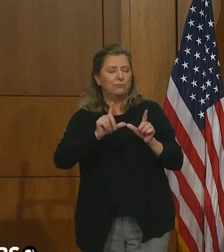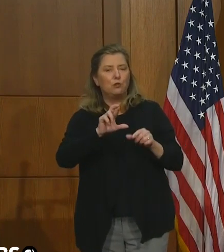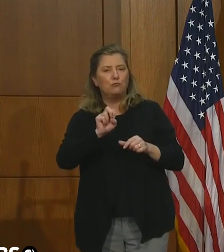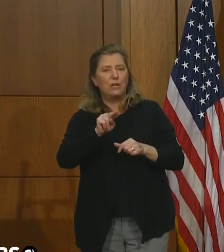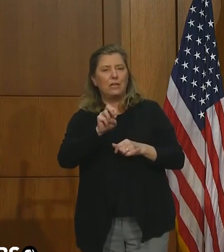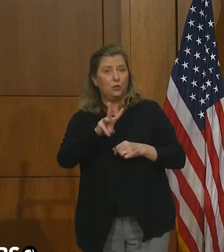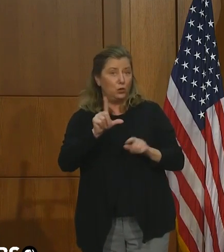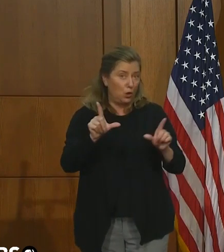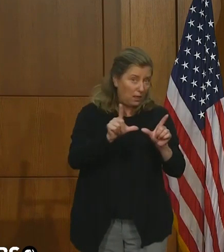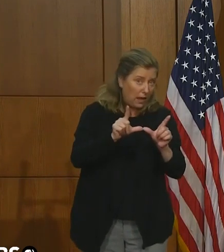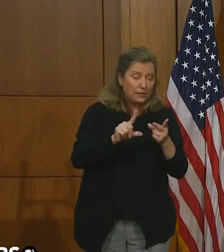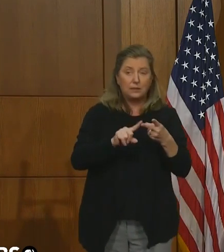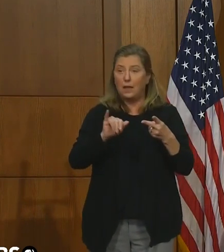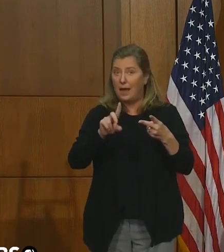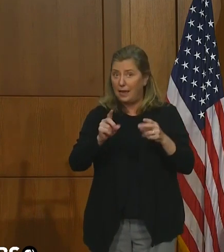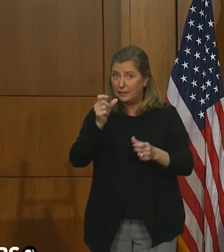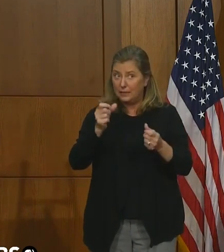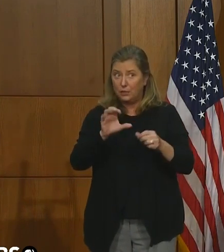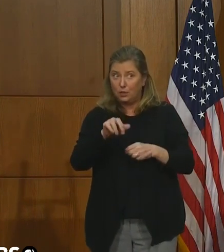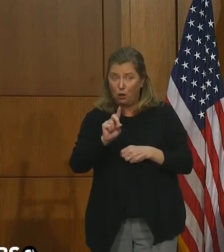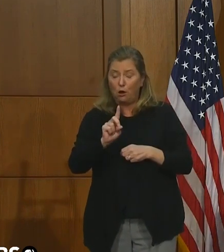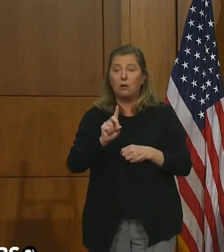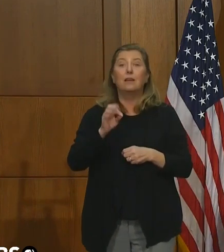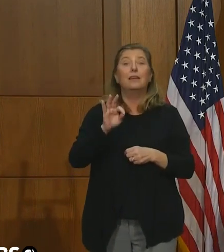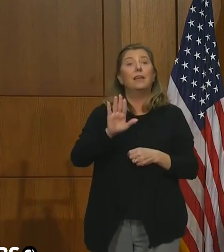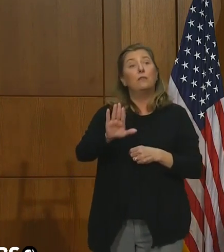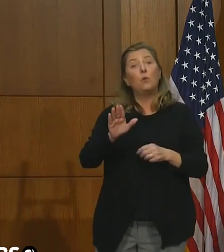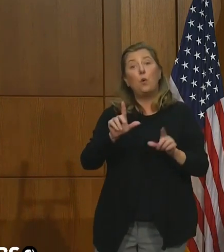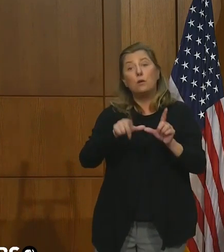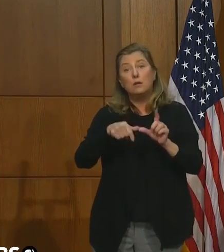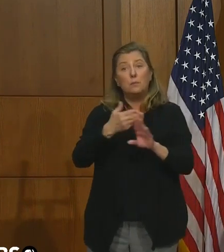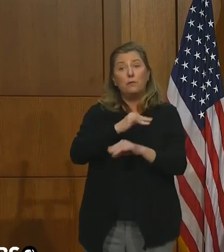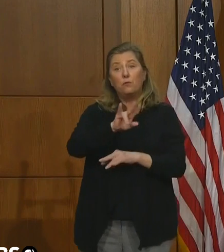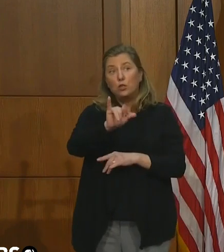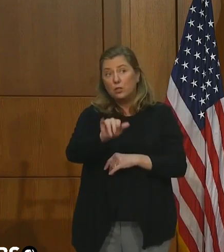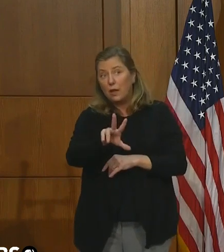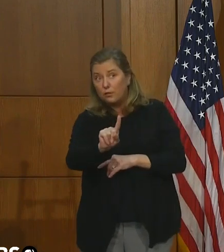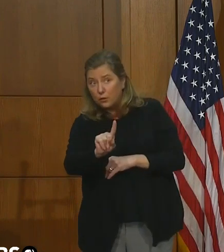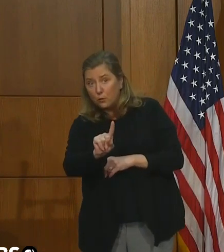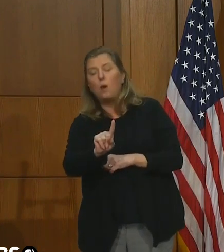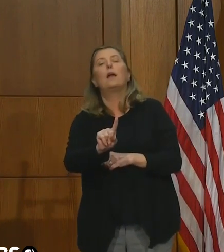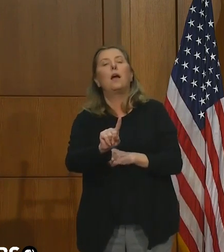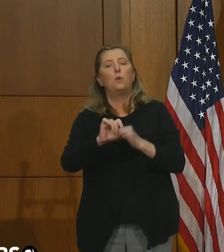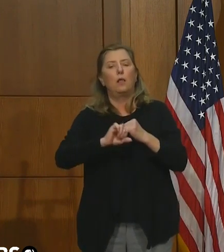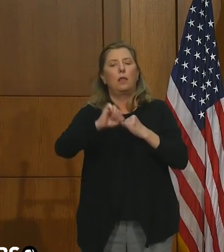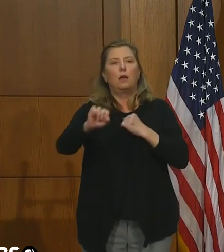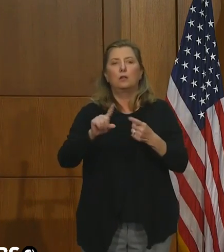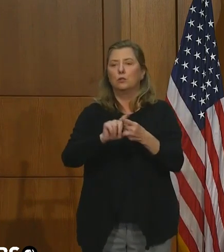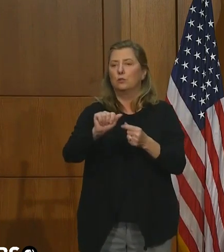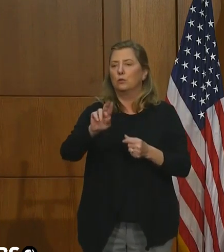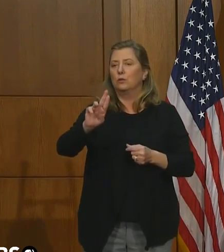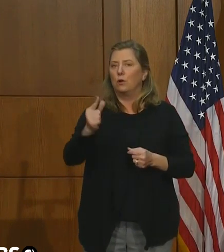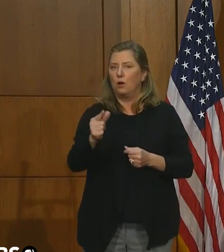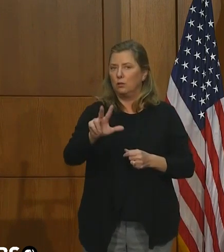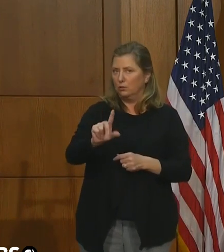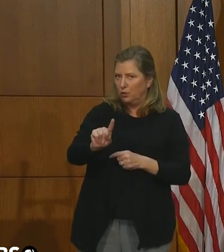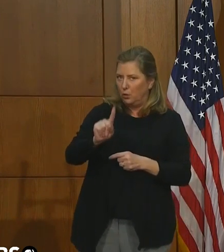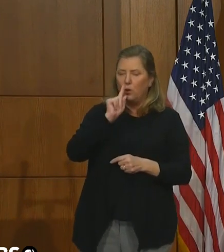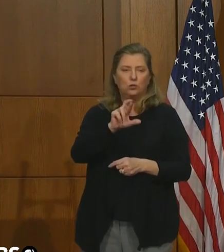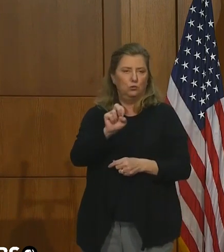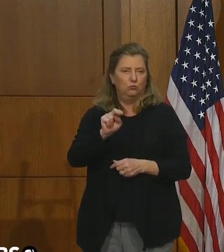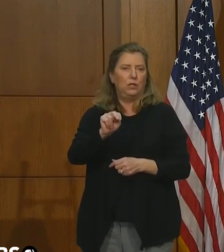your license or ID expires before July the 31st, you'll have until August the 31st to